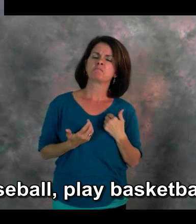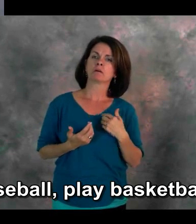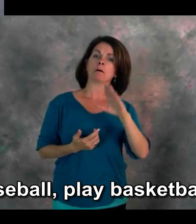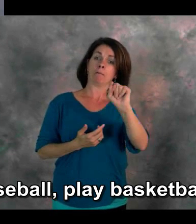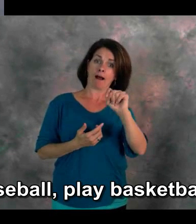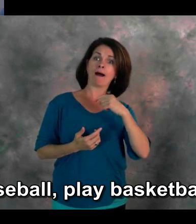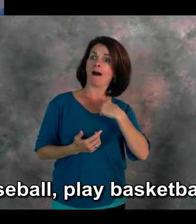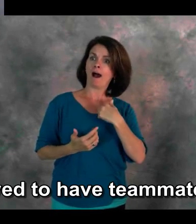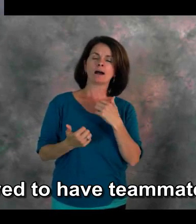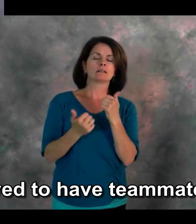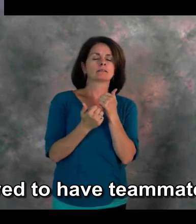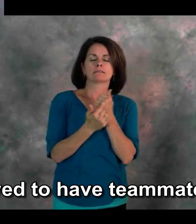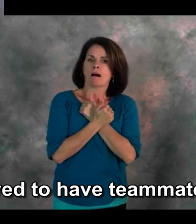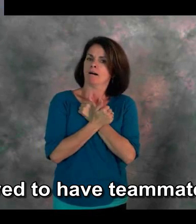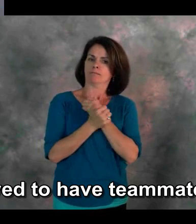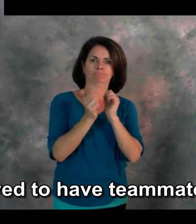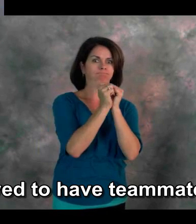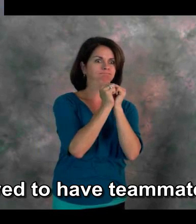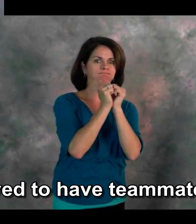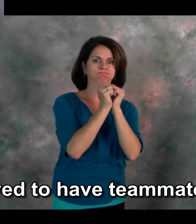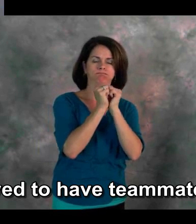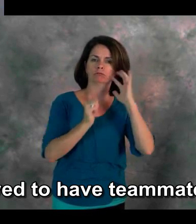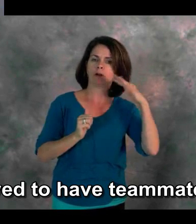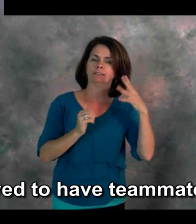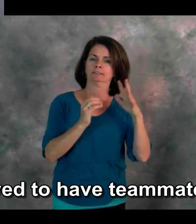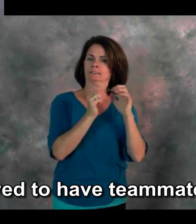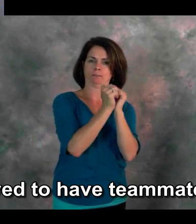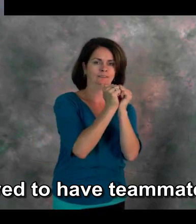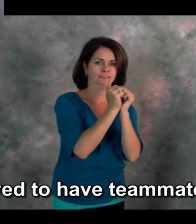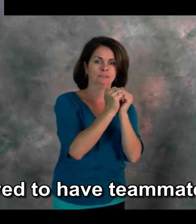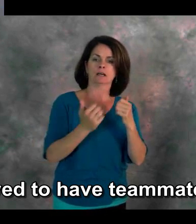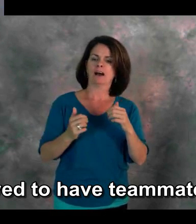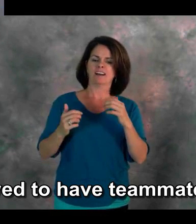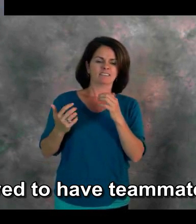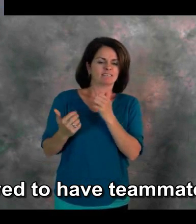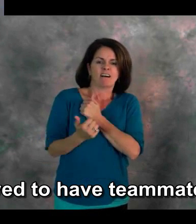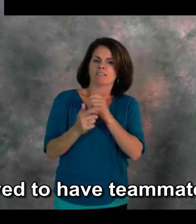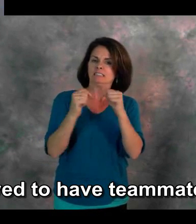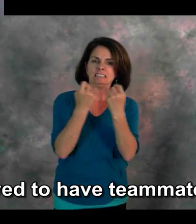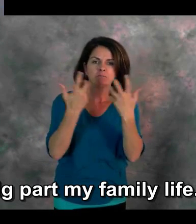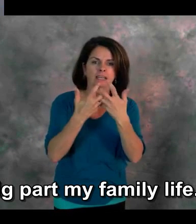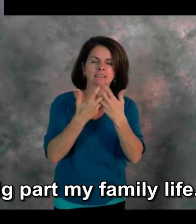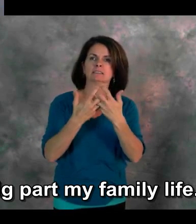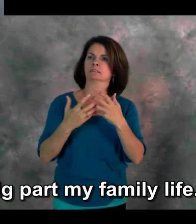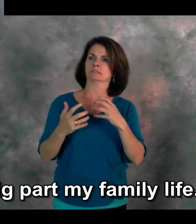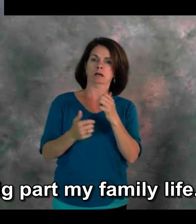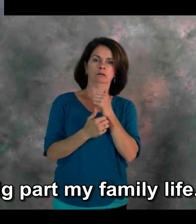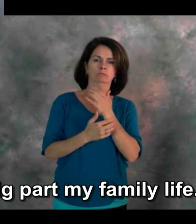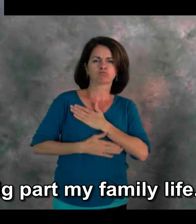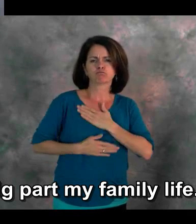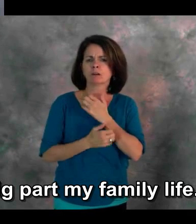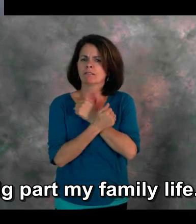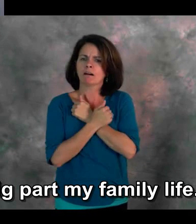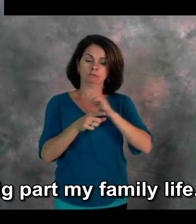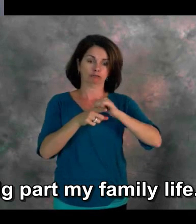basketball. But I loved to compete. I loved to have teammates. I loved to